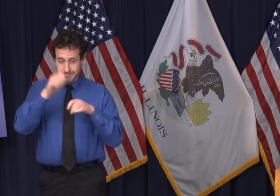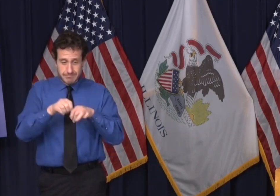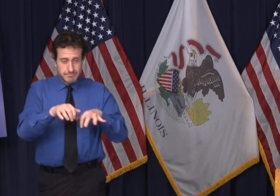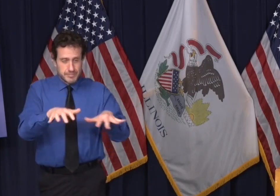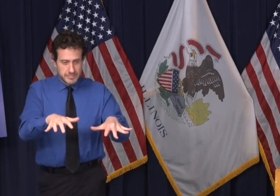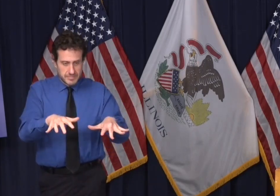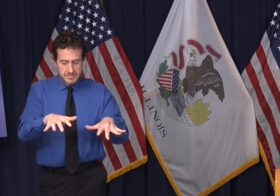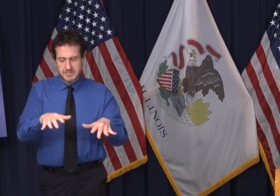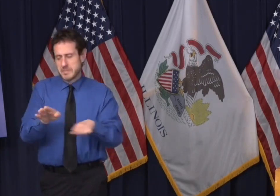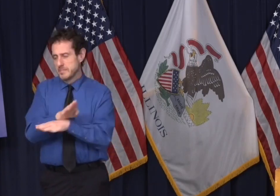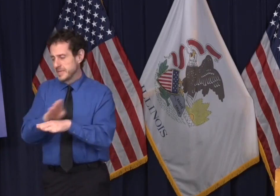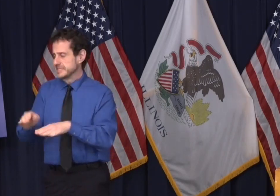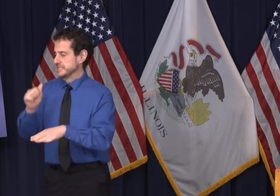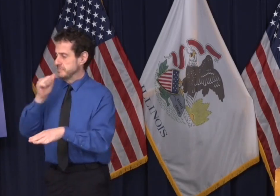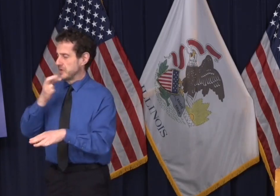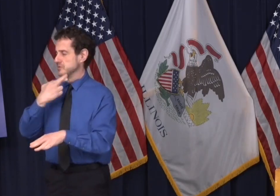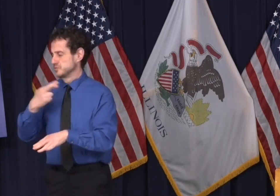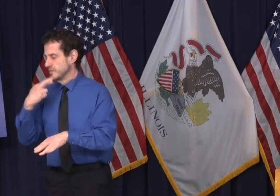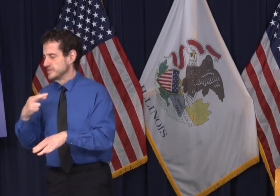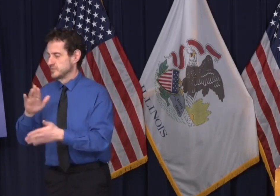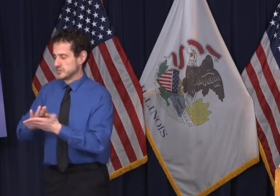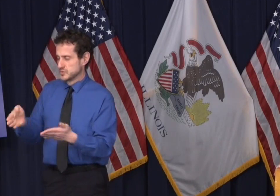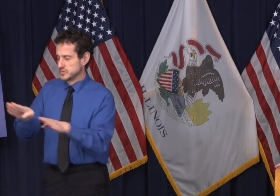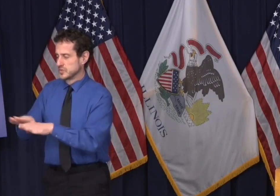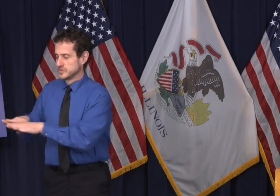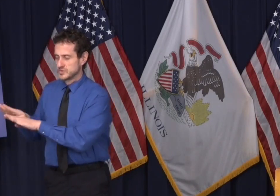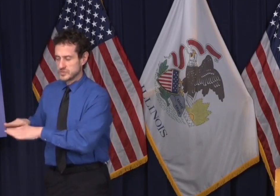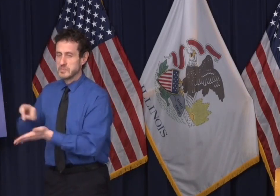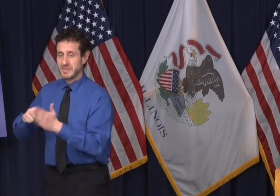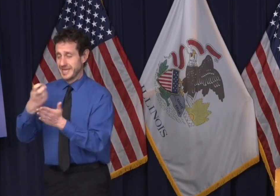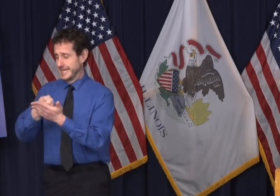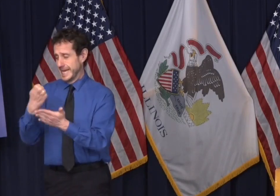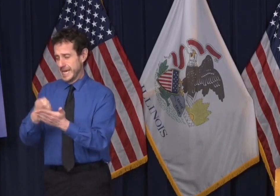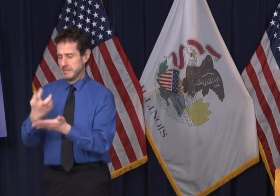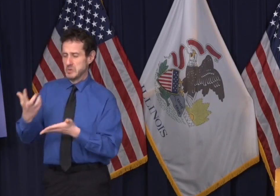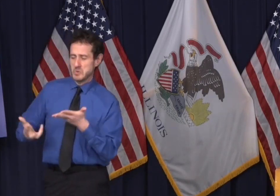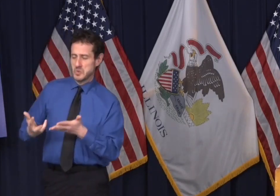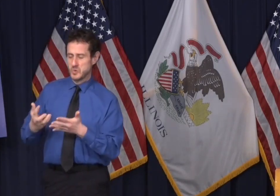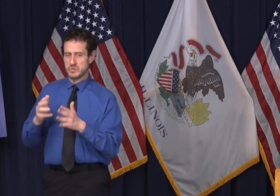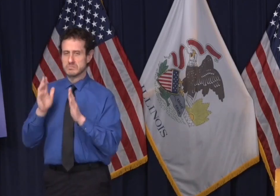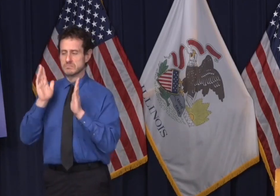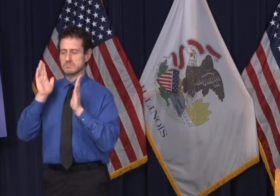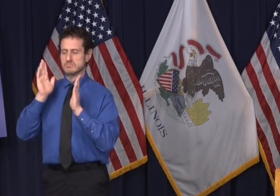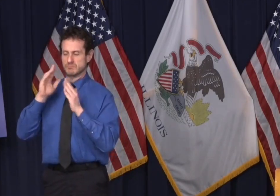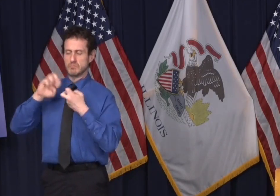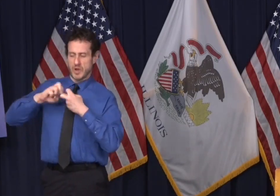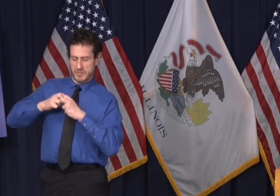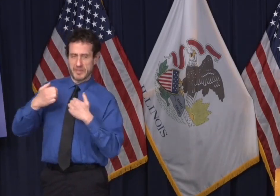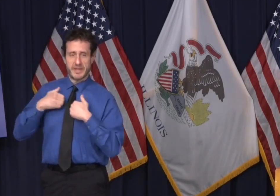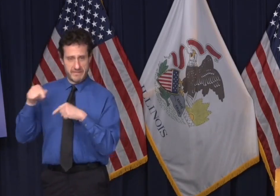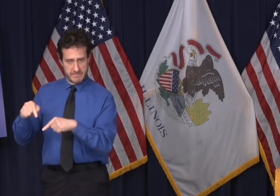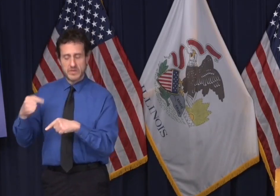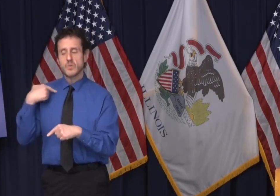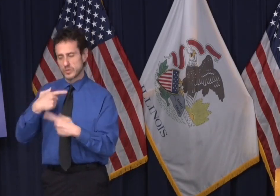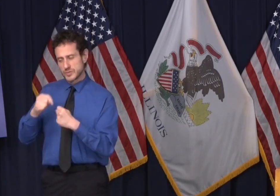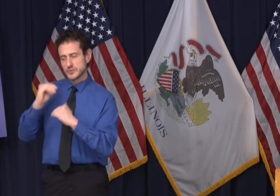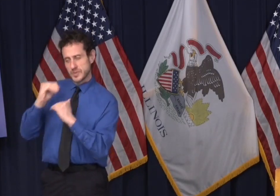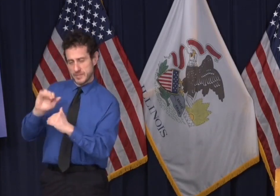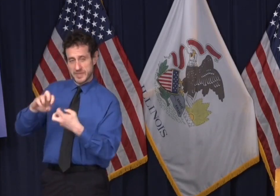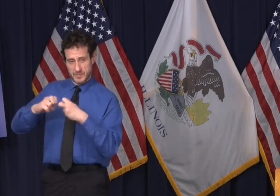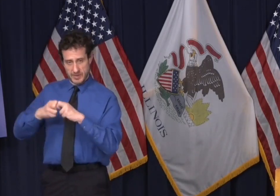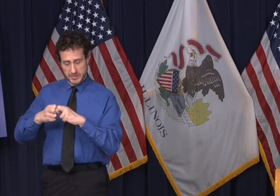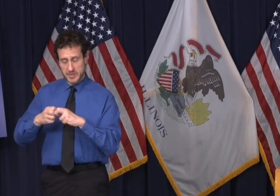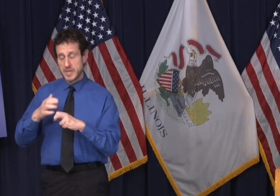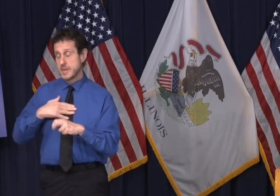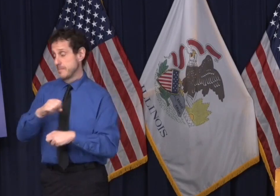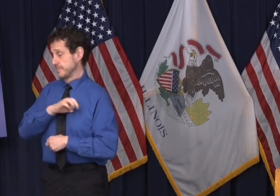on our residents and on the small businesses who employ them. I've directed my staff and agency directors to